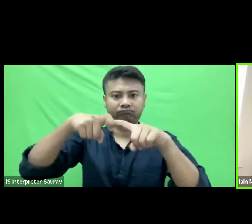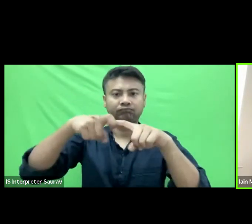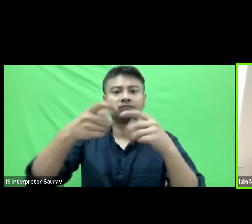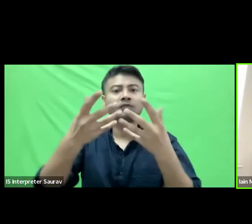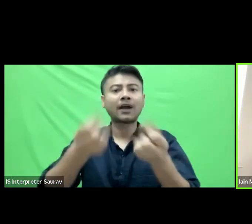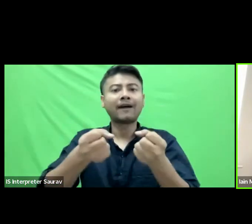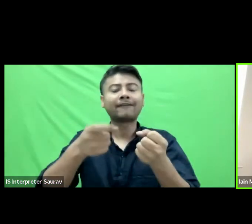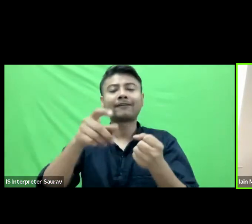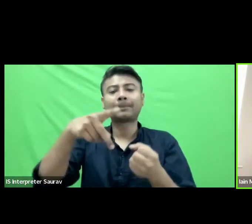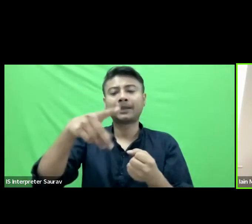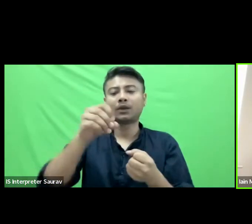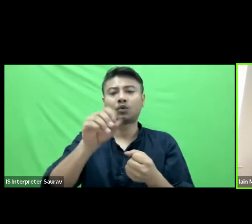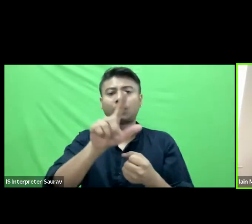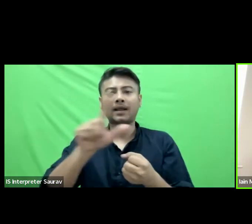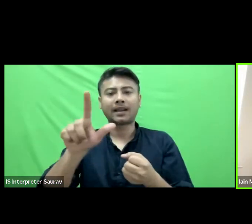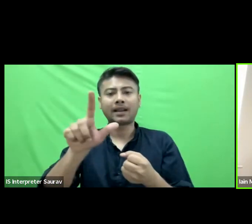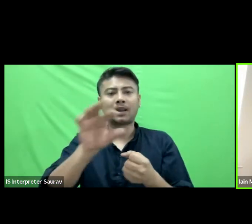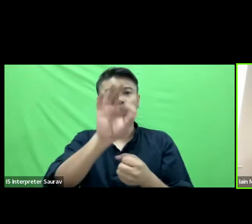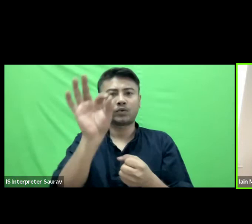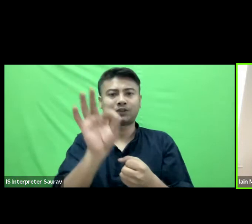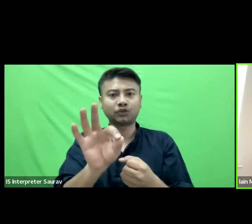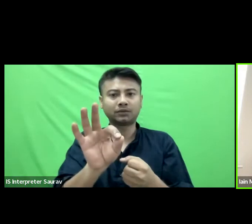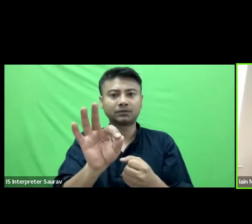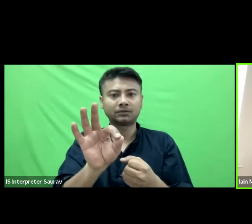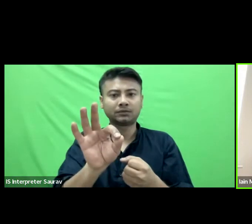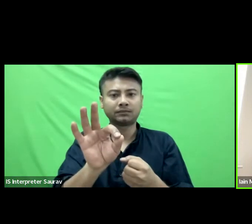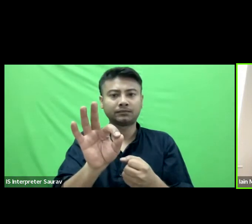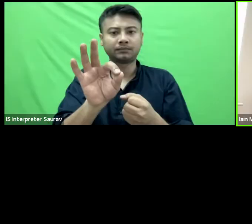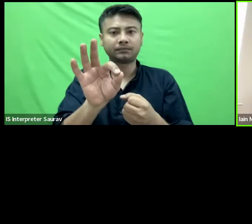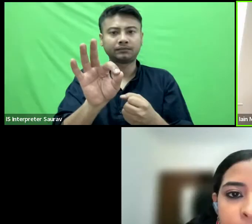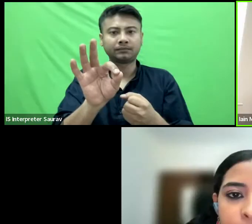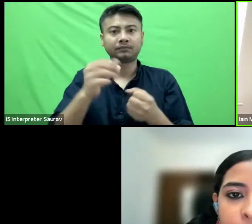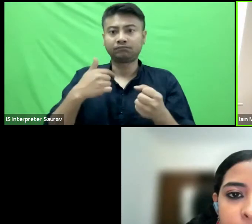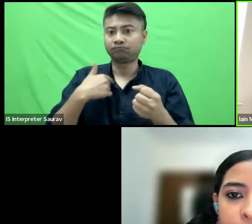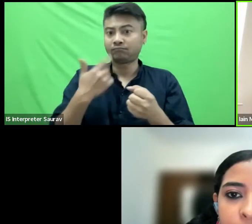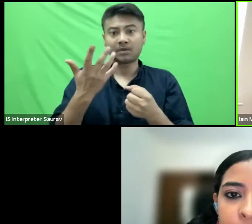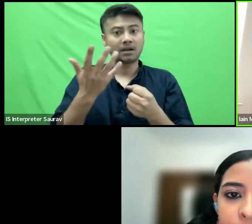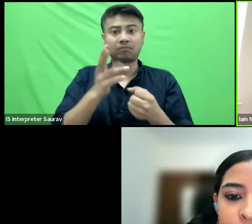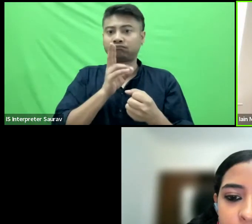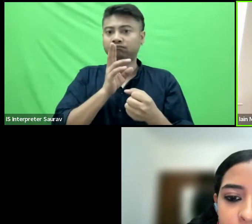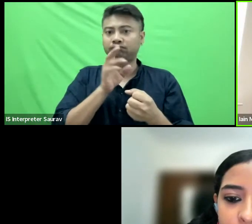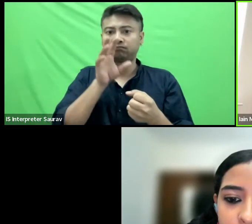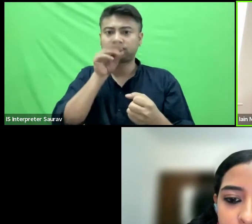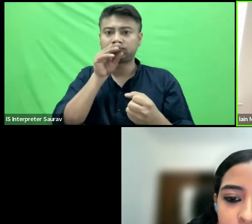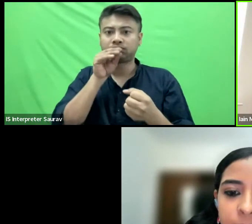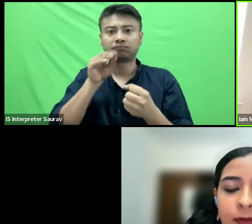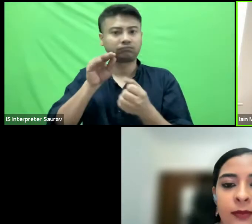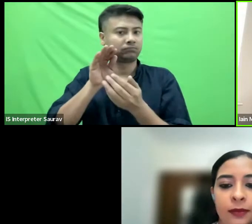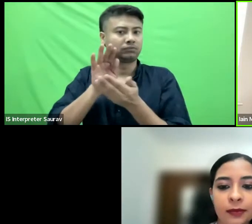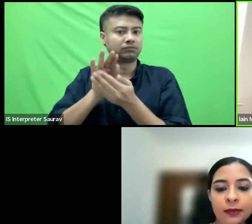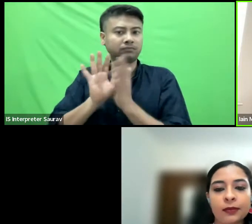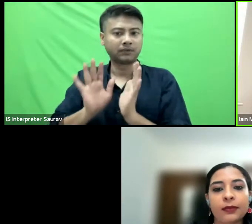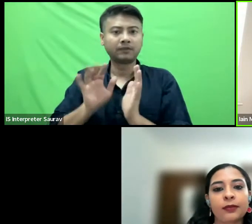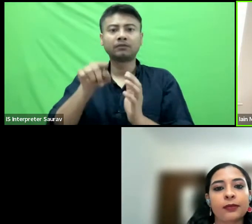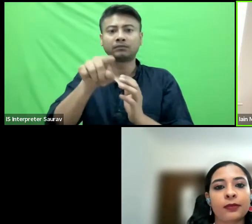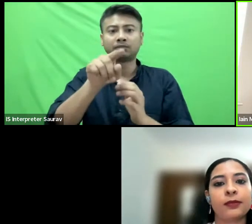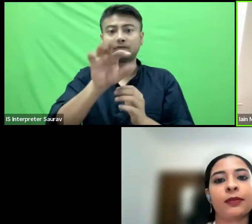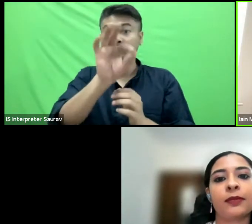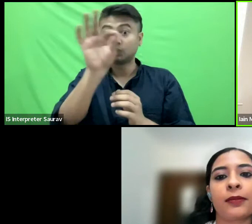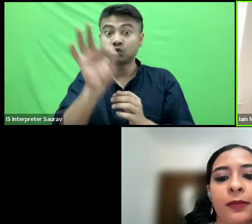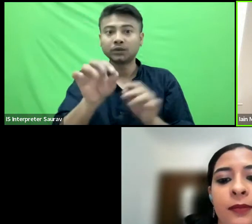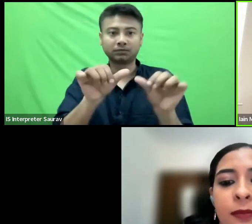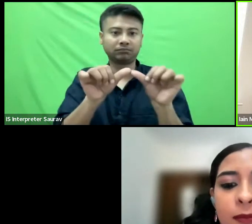first poll question should be there. I'll pause for a moment, and if you could all take a moment just to answer that poll